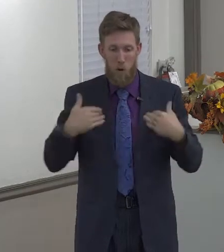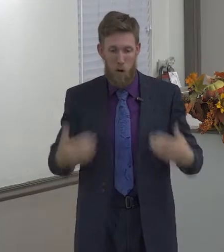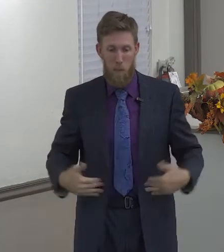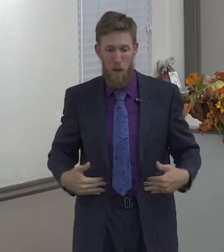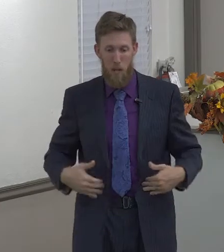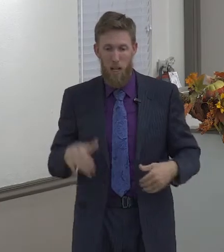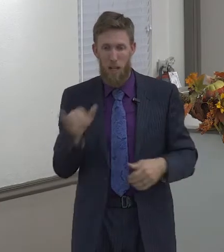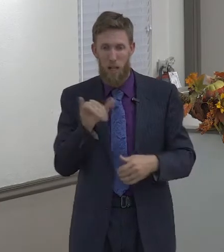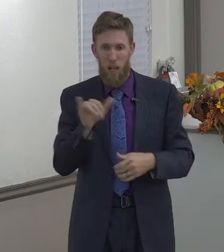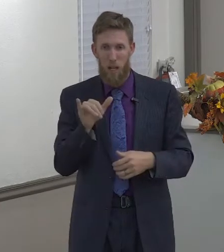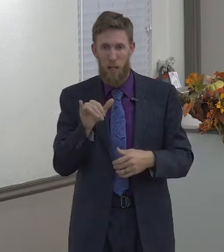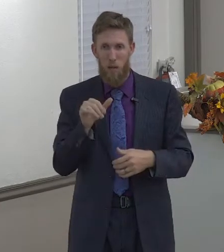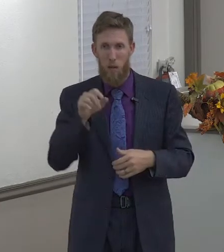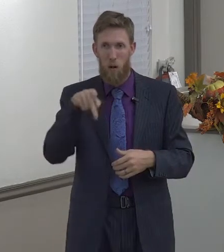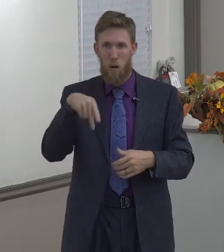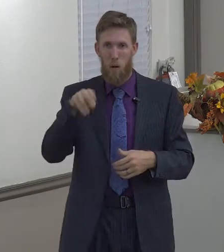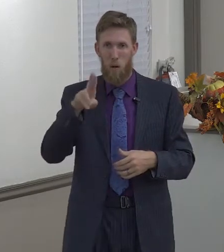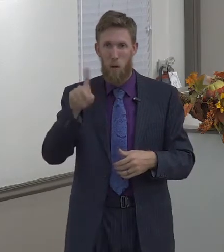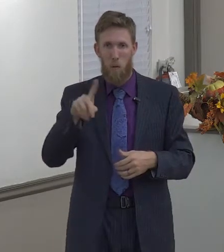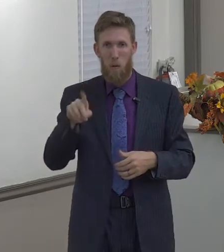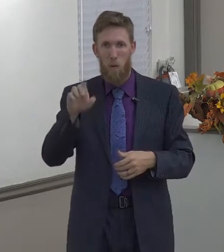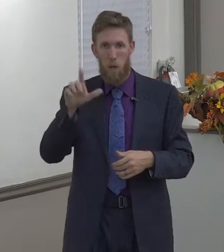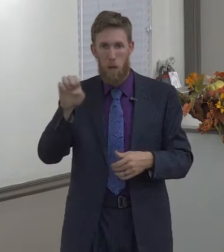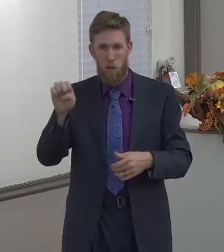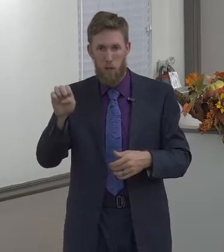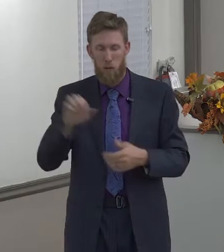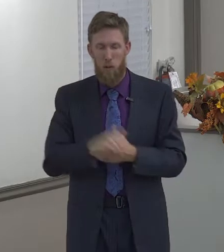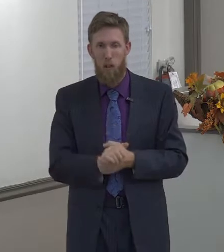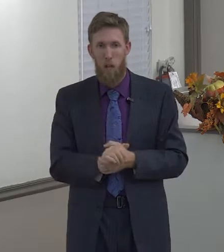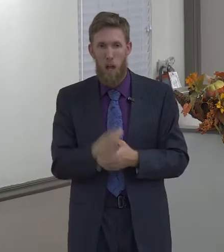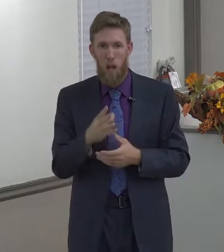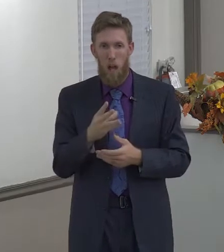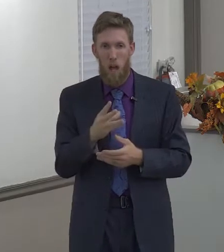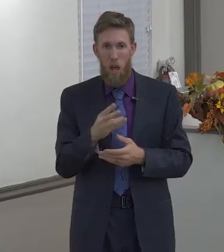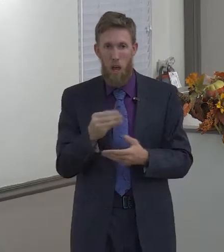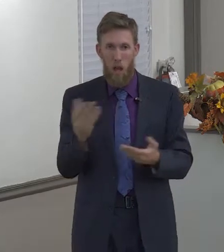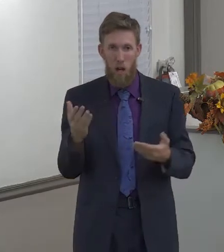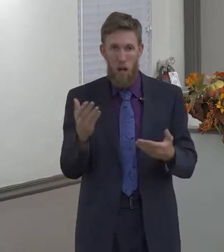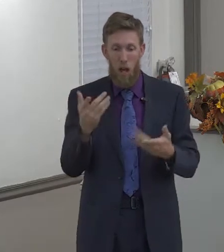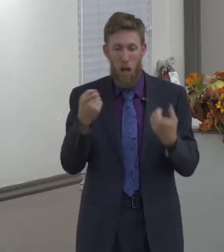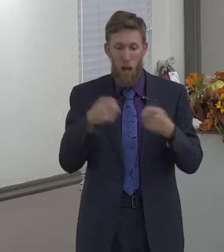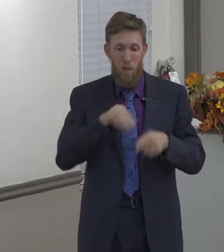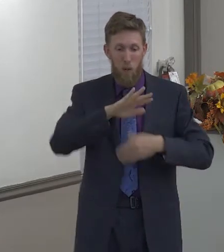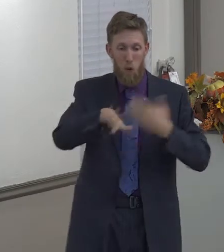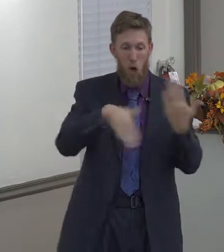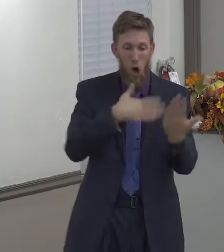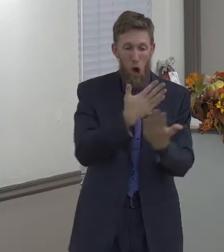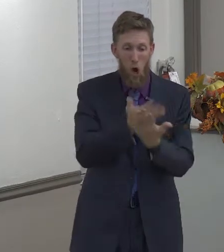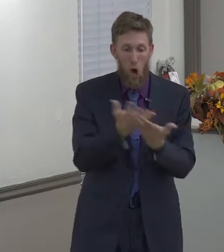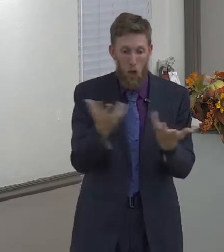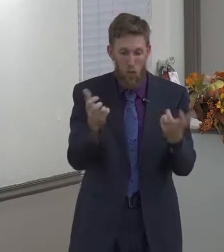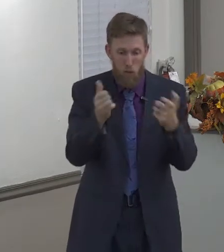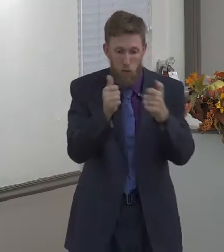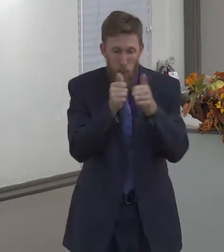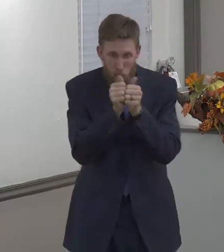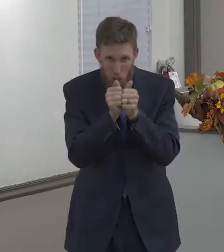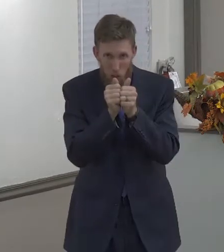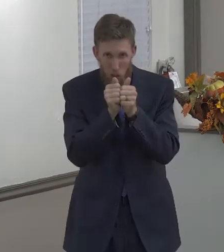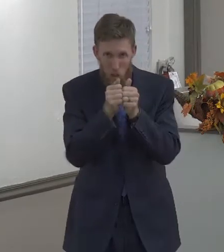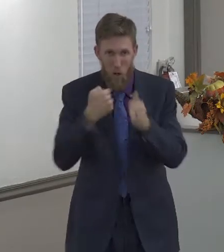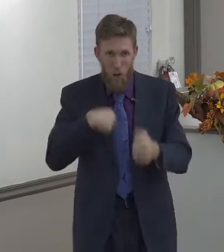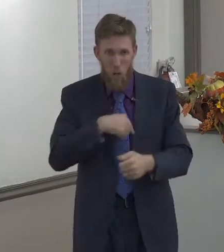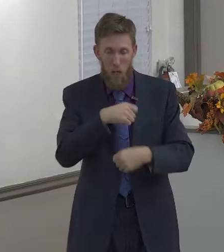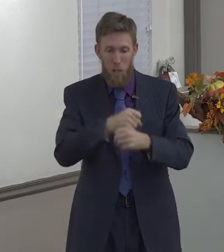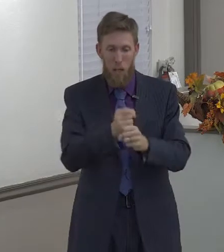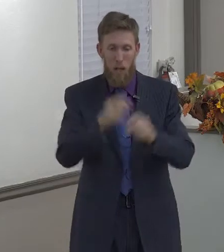is the design He has for the church. And it's the Holy Spirit of God and His omniscience, His ability to